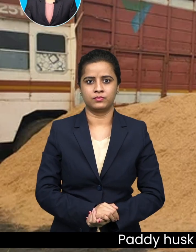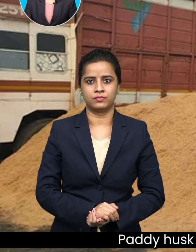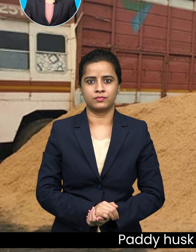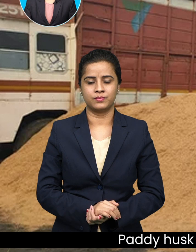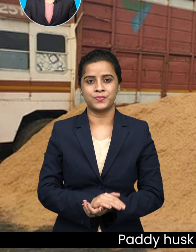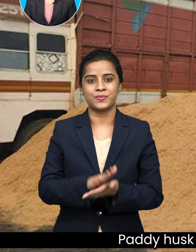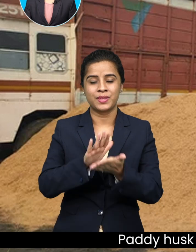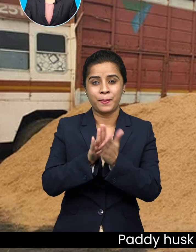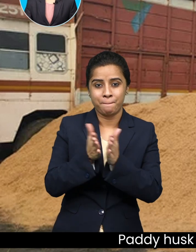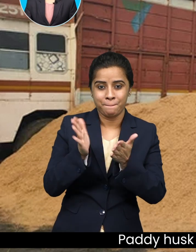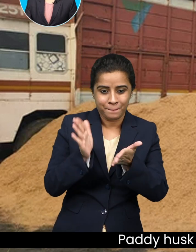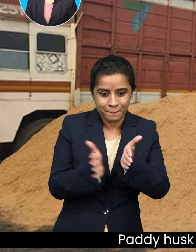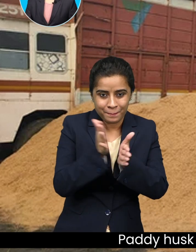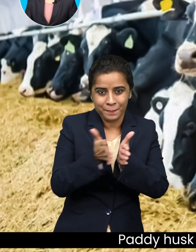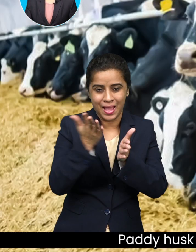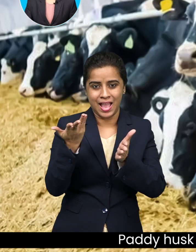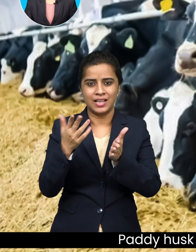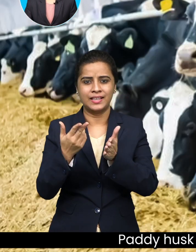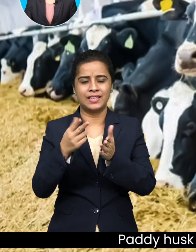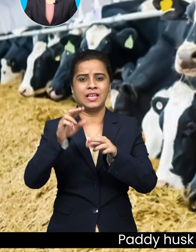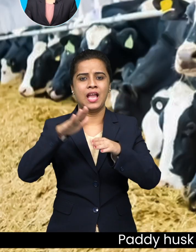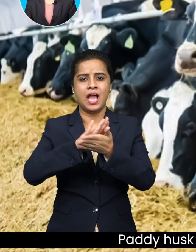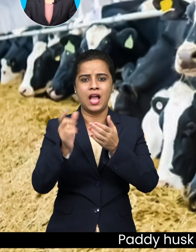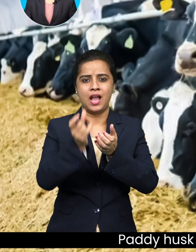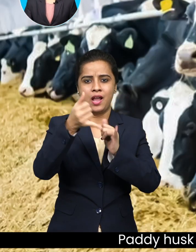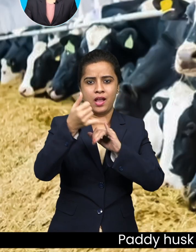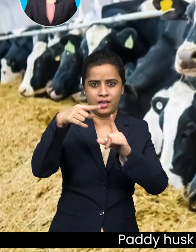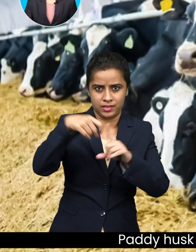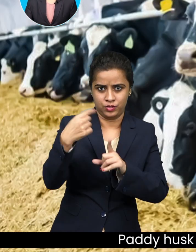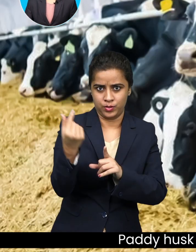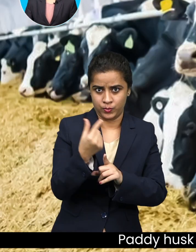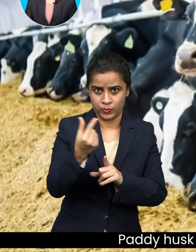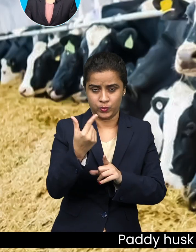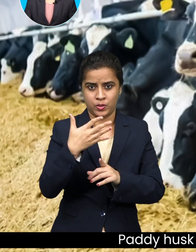Paddy husk can be used as livestock fodder.